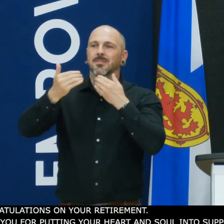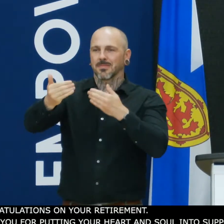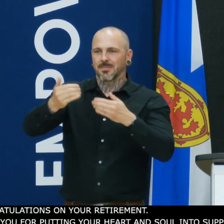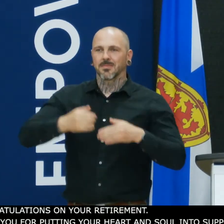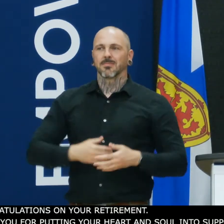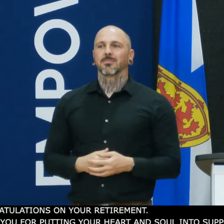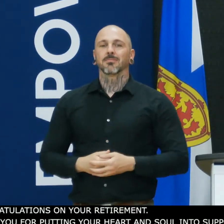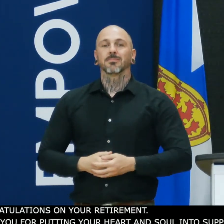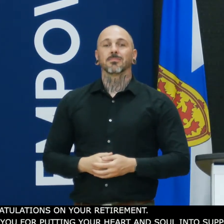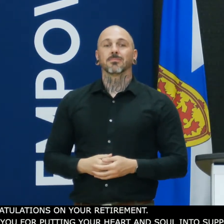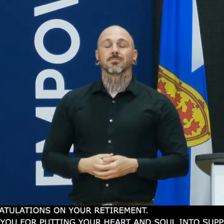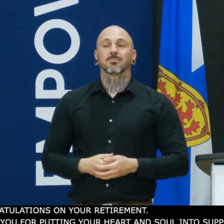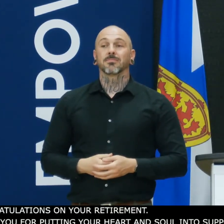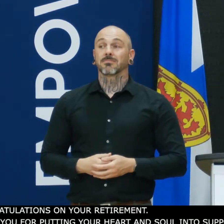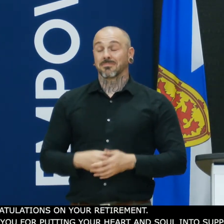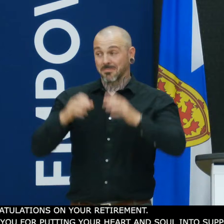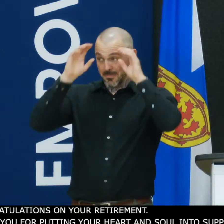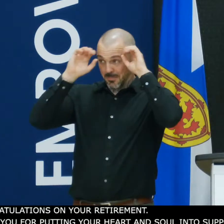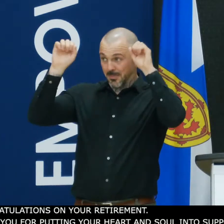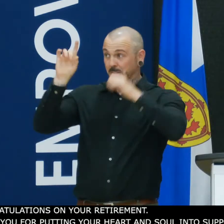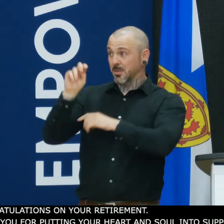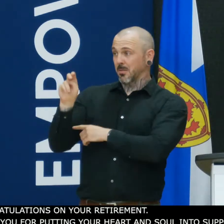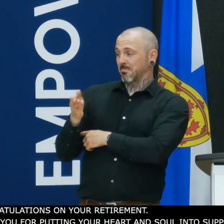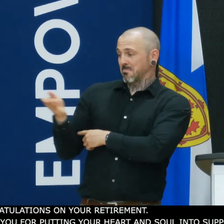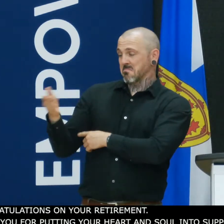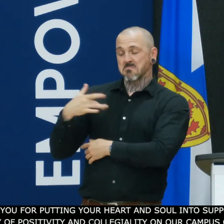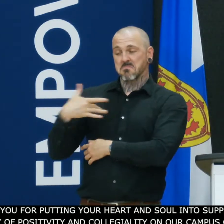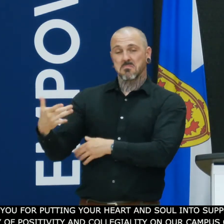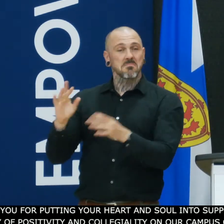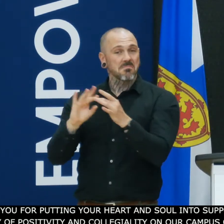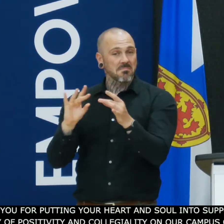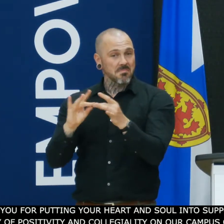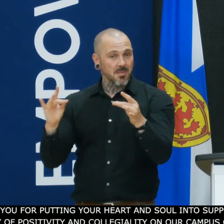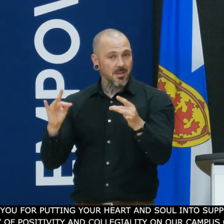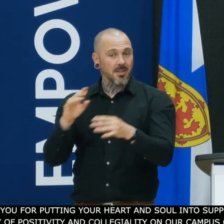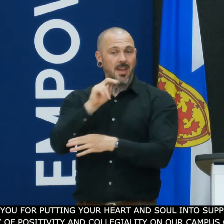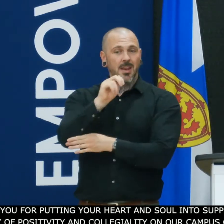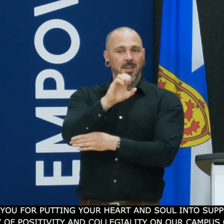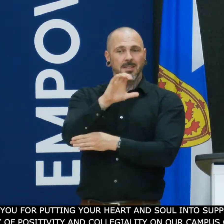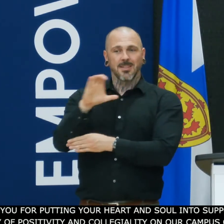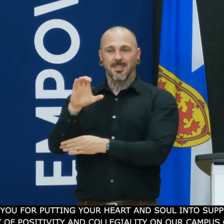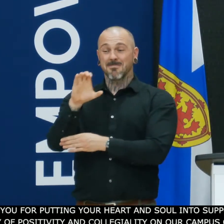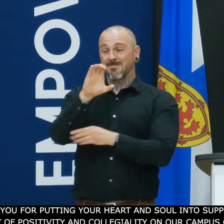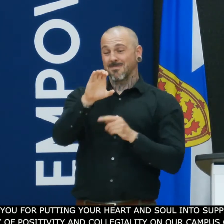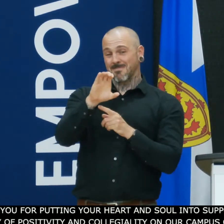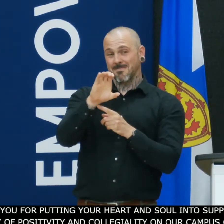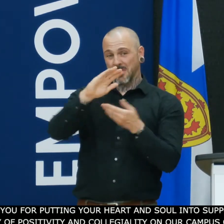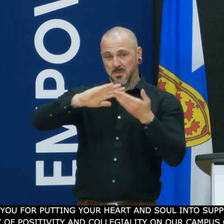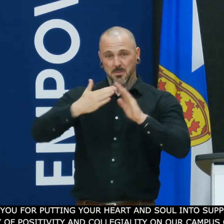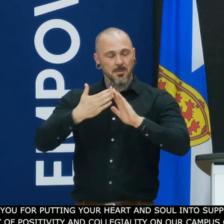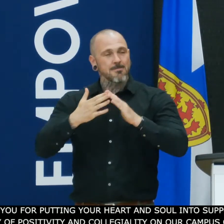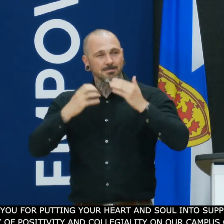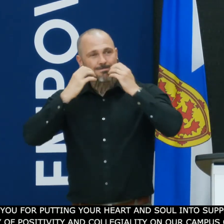As our president, Don Bureau, has often said, we take the community and community college very seriously.